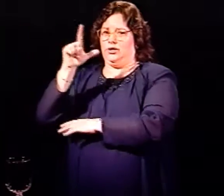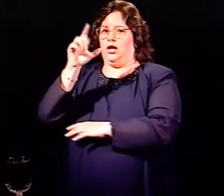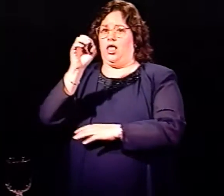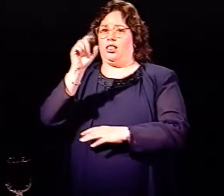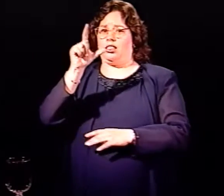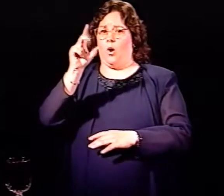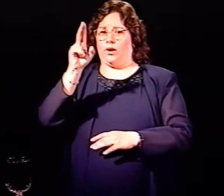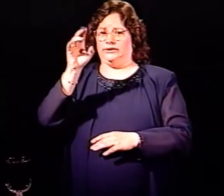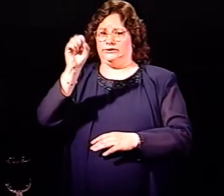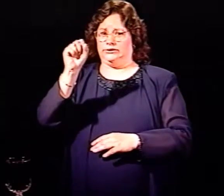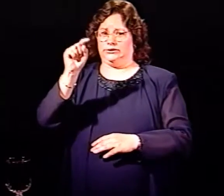Locusts.